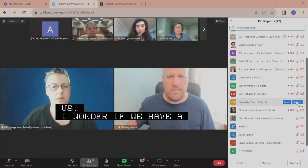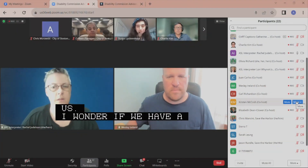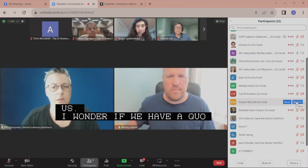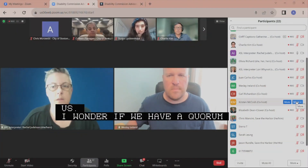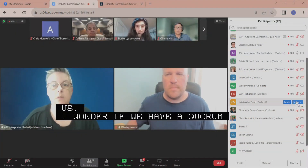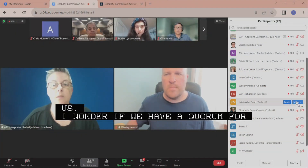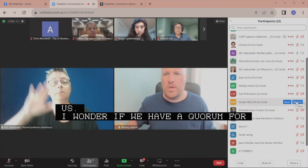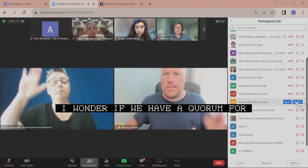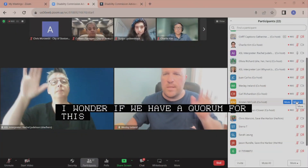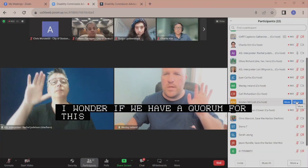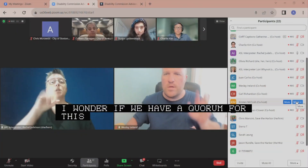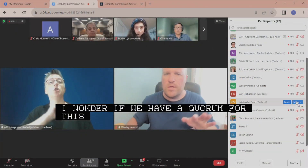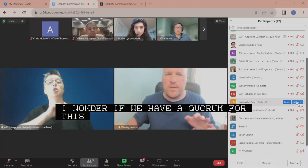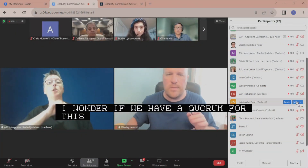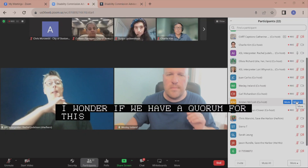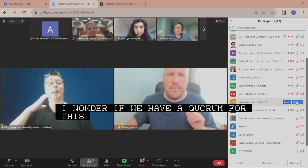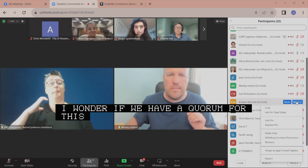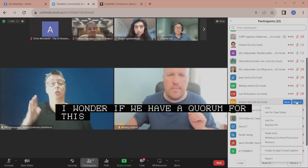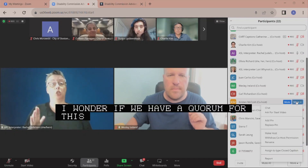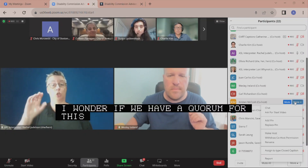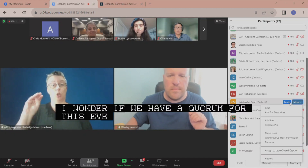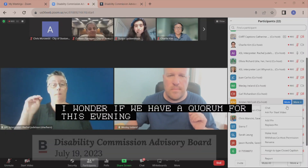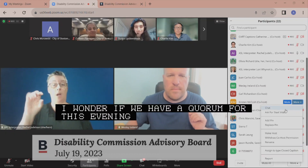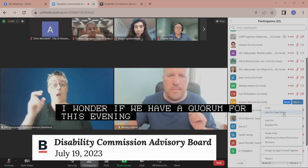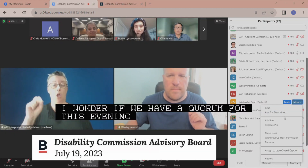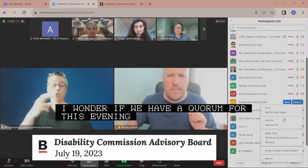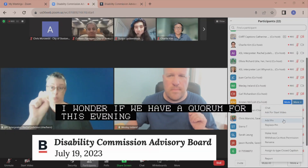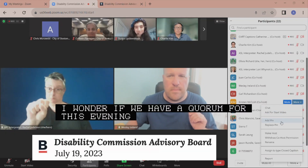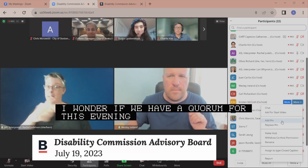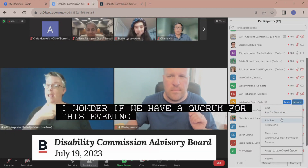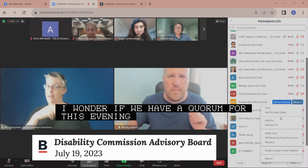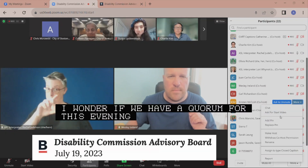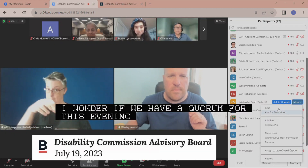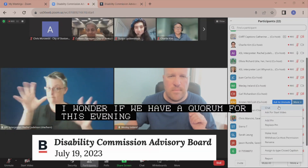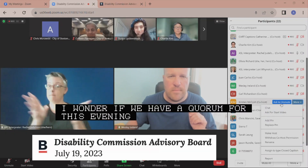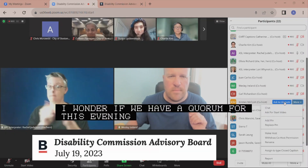Hi, this is Kristen McCosh, Commissioner. Yes, you do have a quorum, Wes.